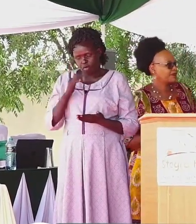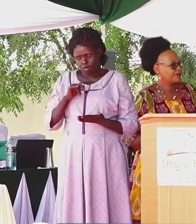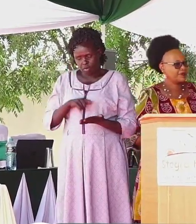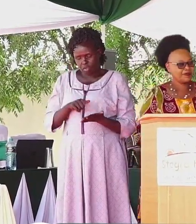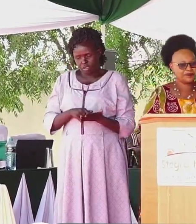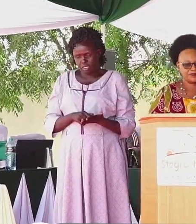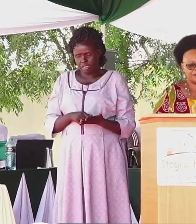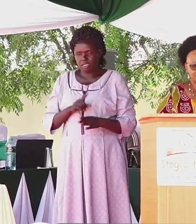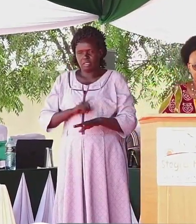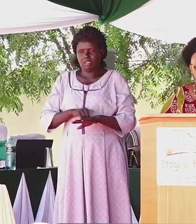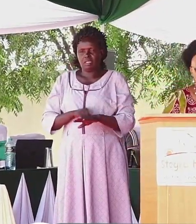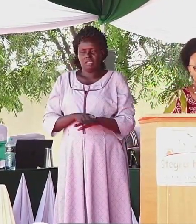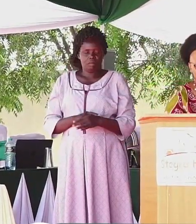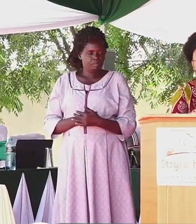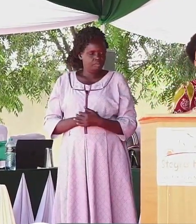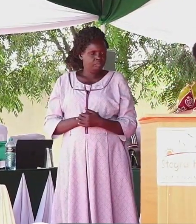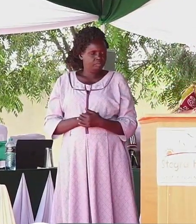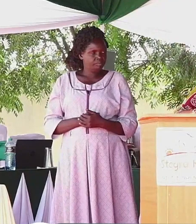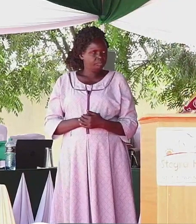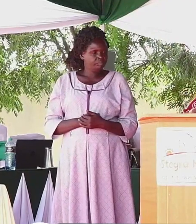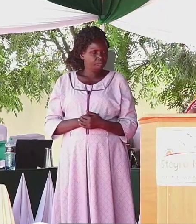pamoja nanyi. Asante. Immaculate.